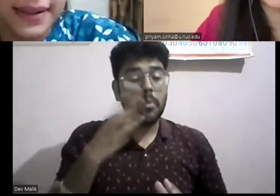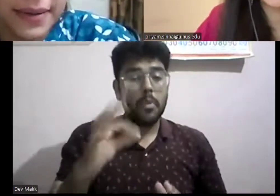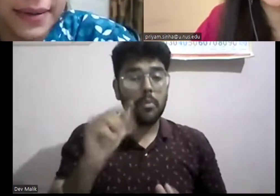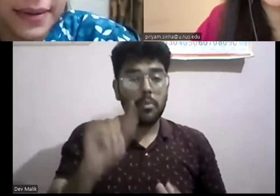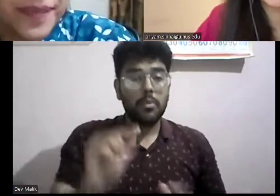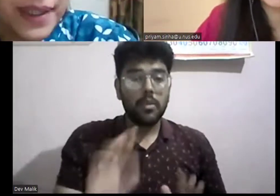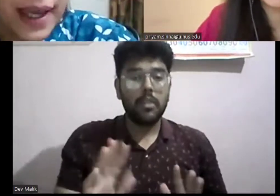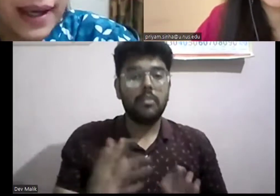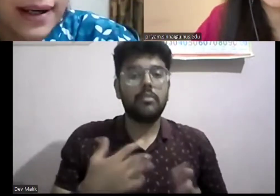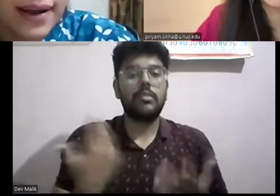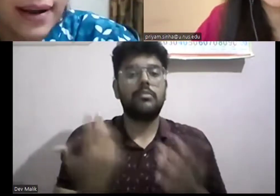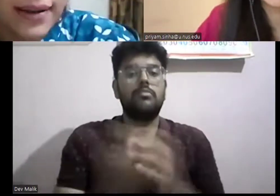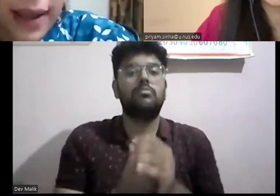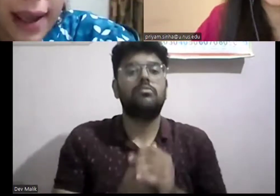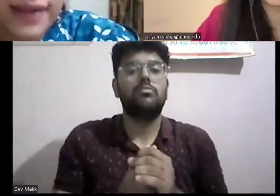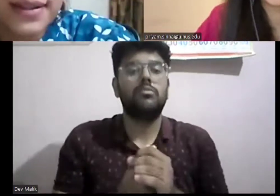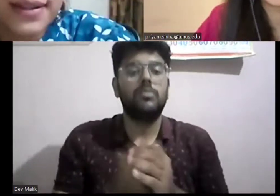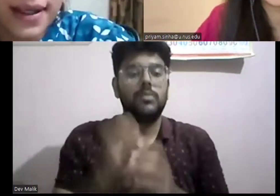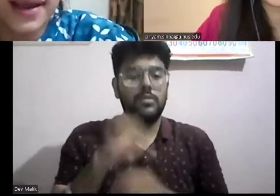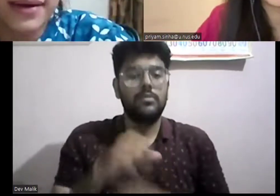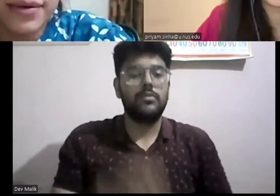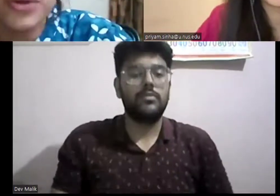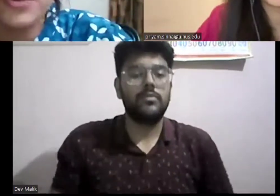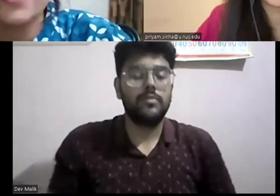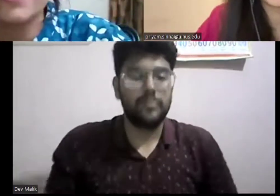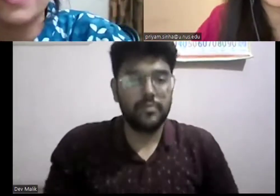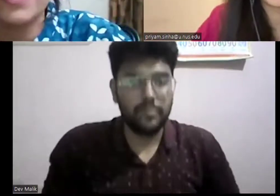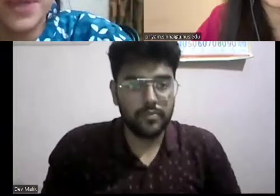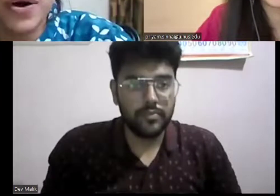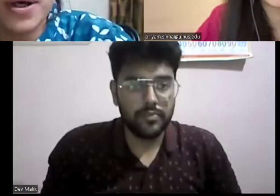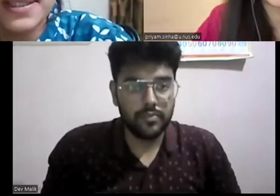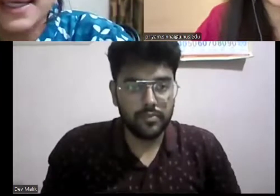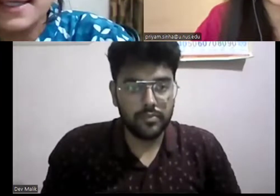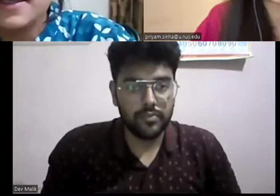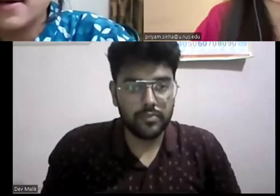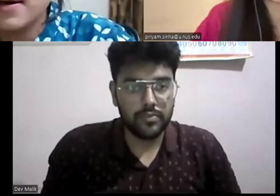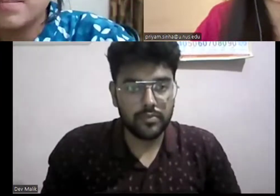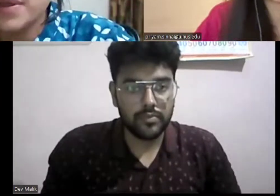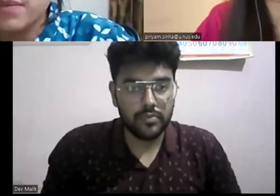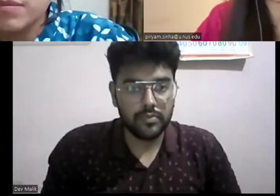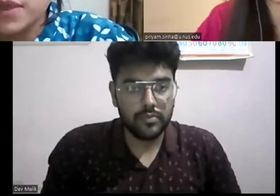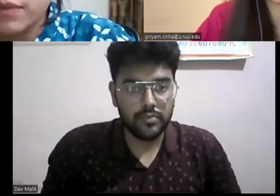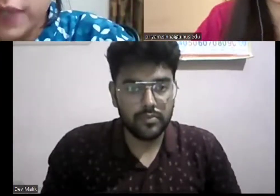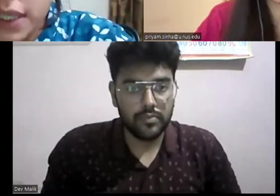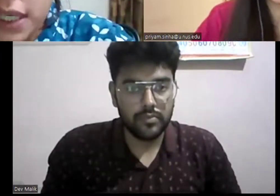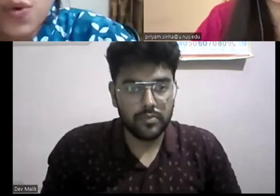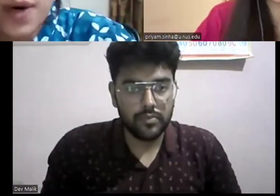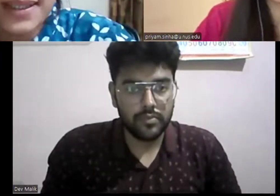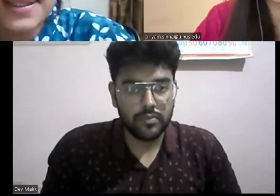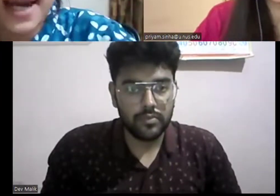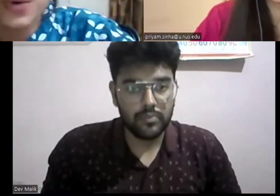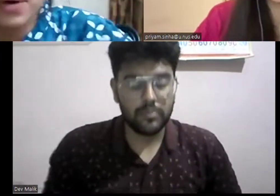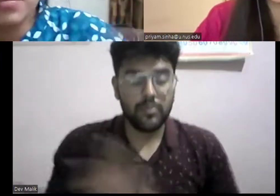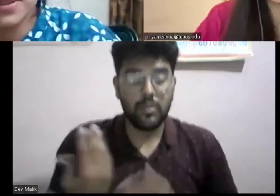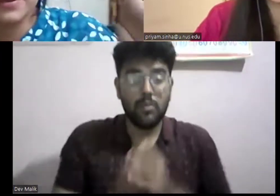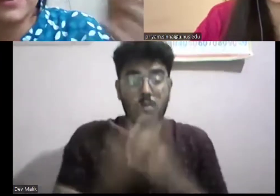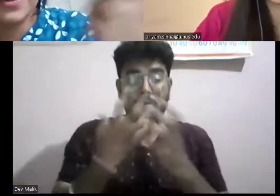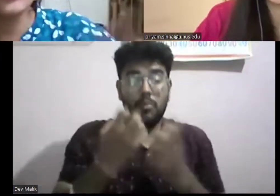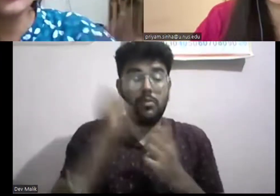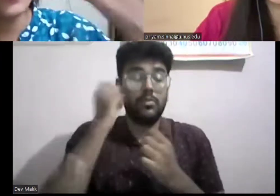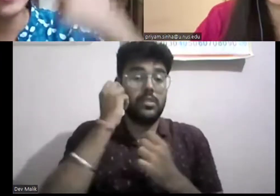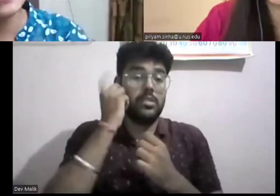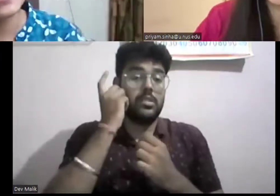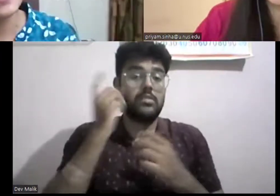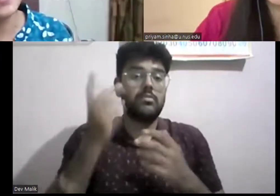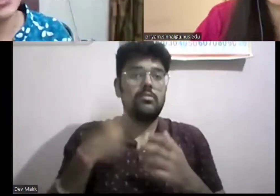be candid. Absolutely, absolutely. I And, agree with you. and because we need to understand, we